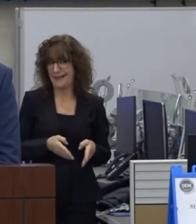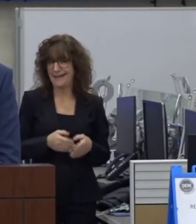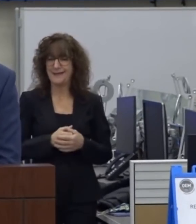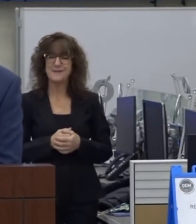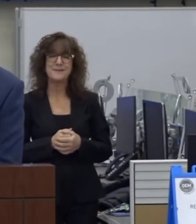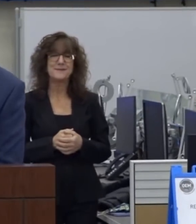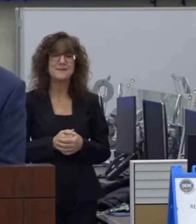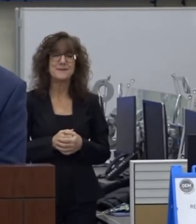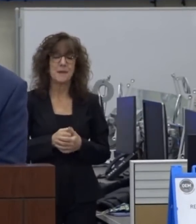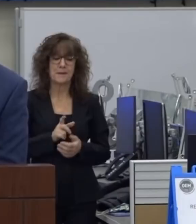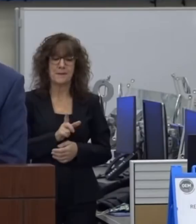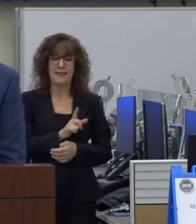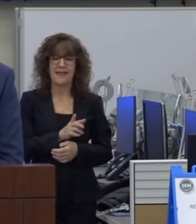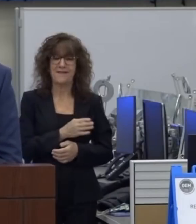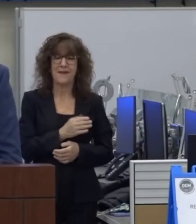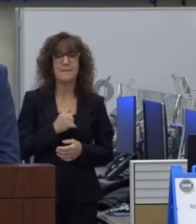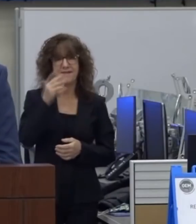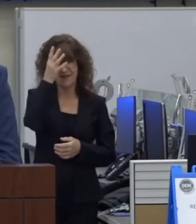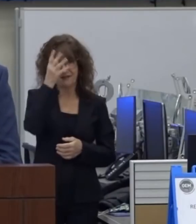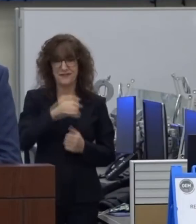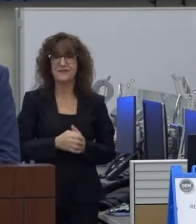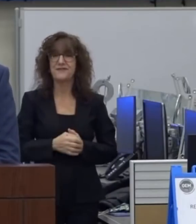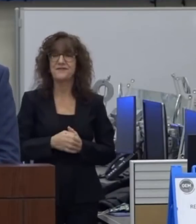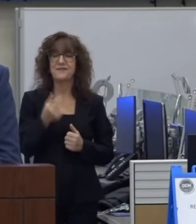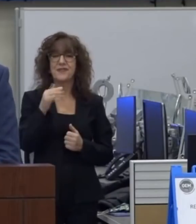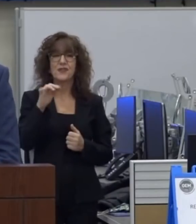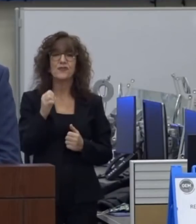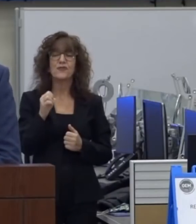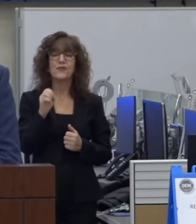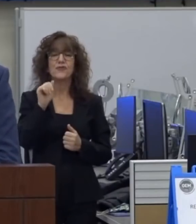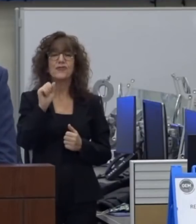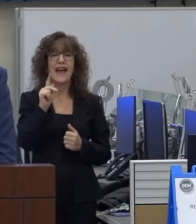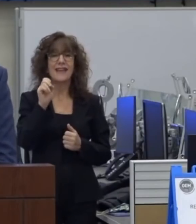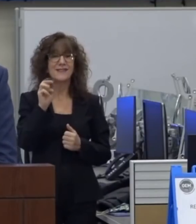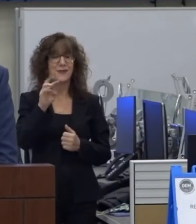To my left is my father, George Andrew Askew,